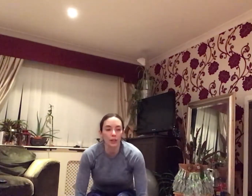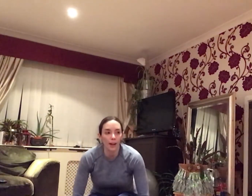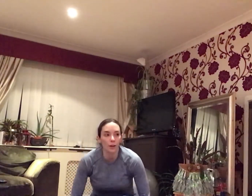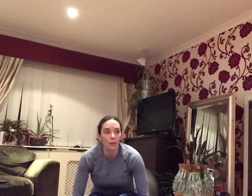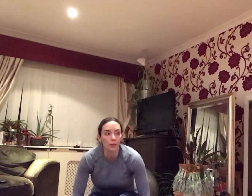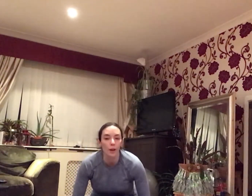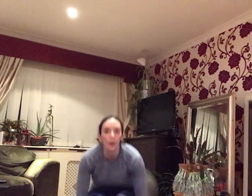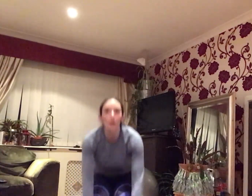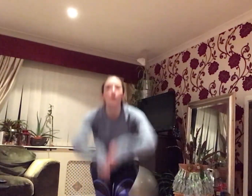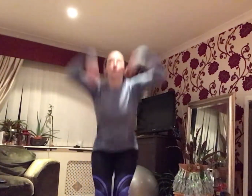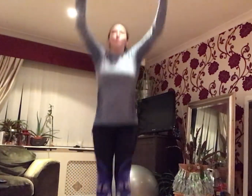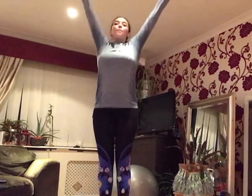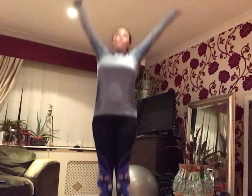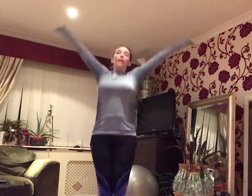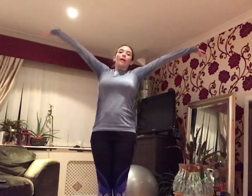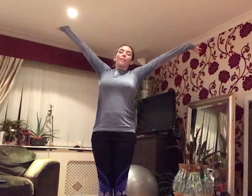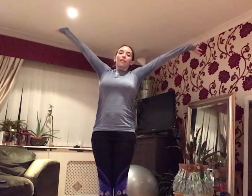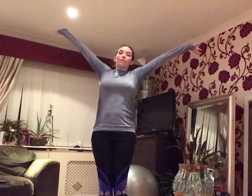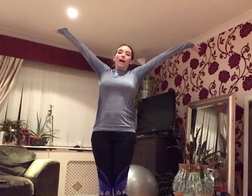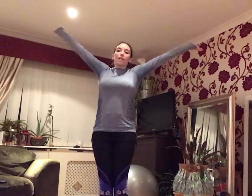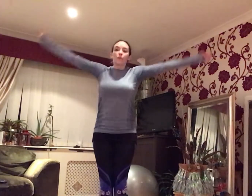self. Be a big firework.